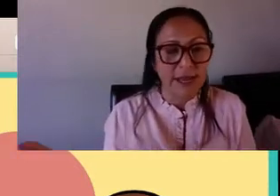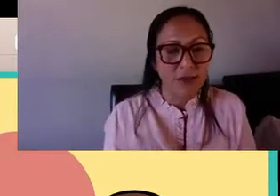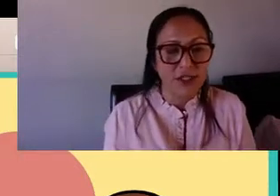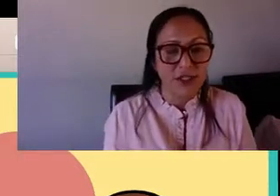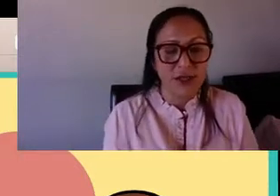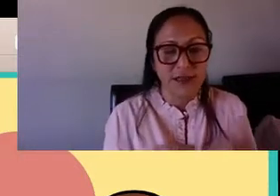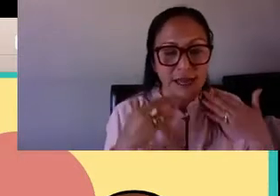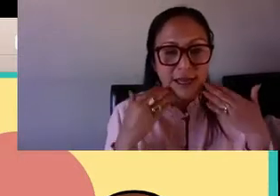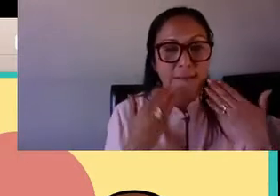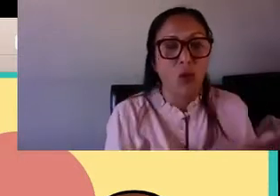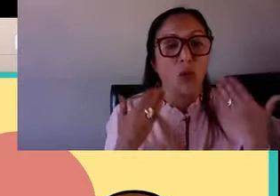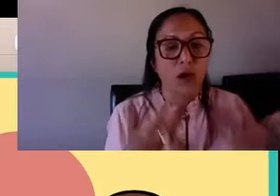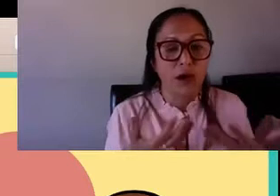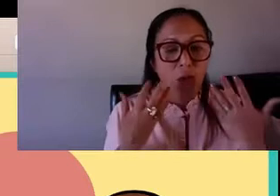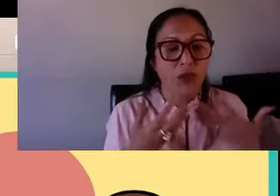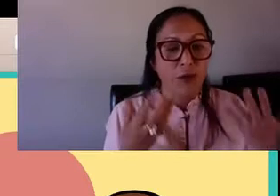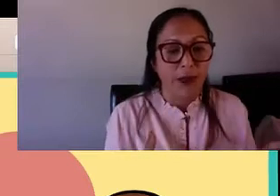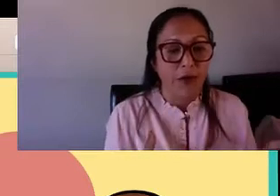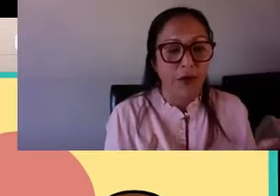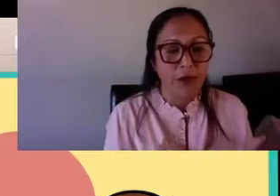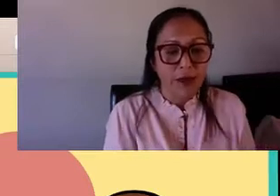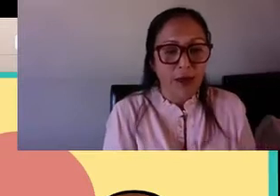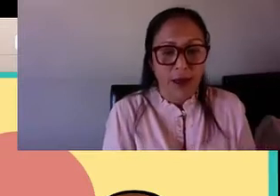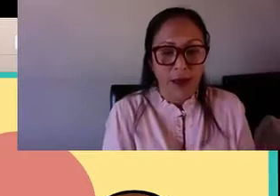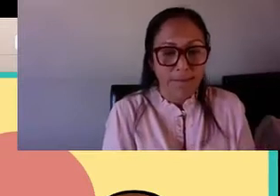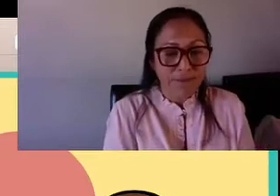sign language so that they get more work with their mouth.